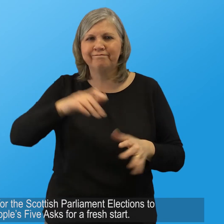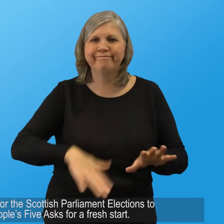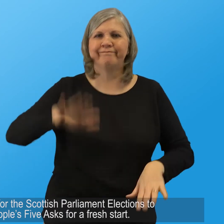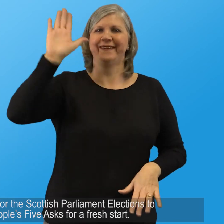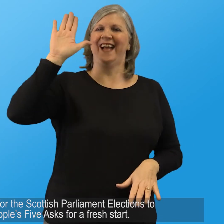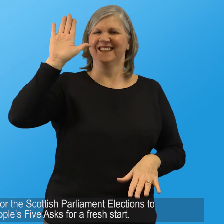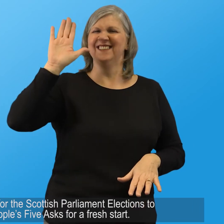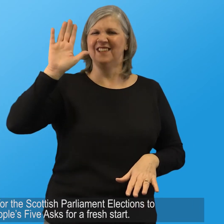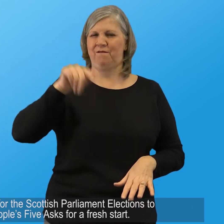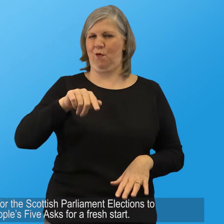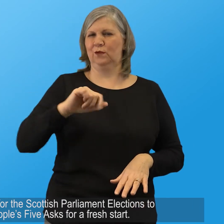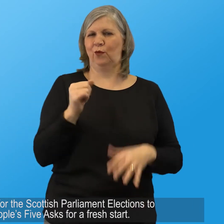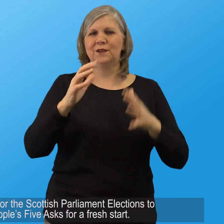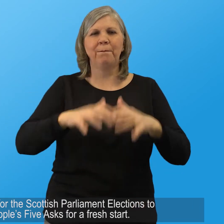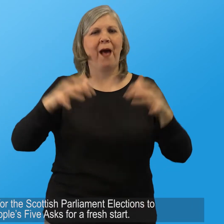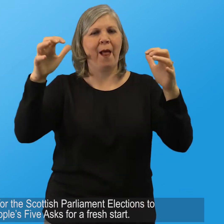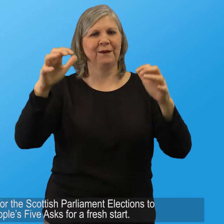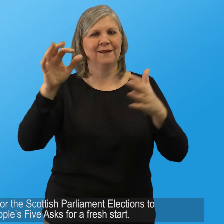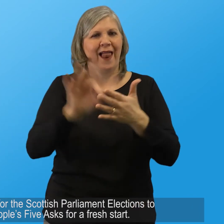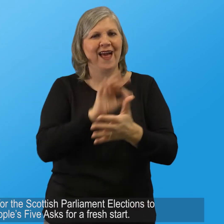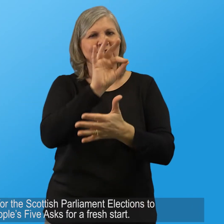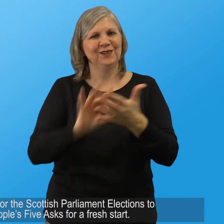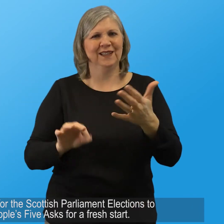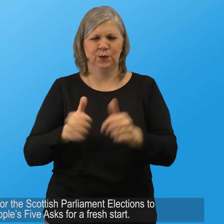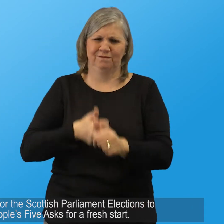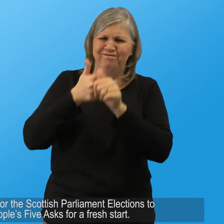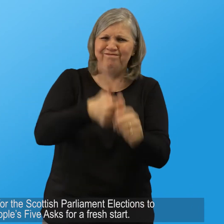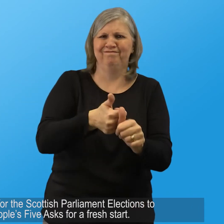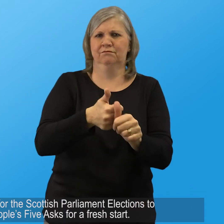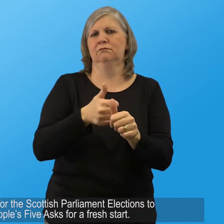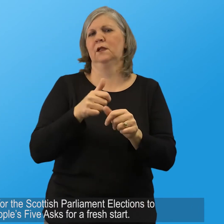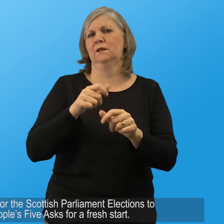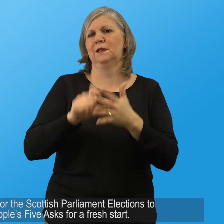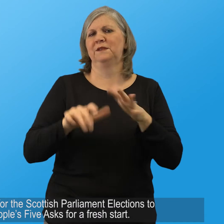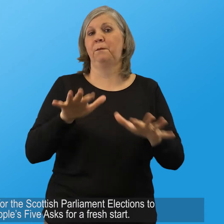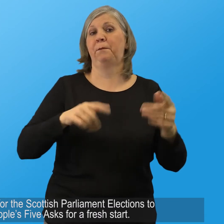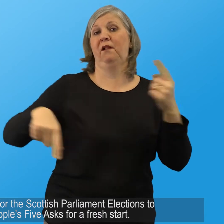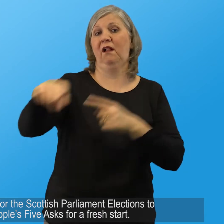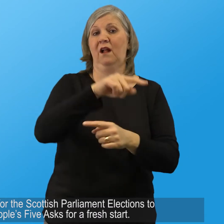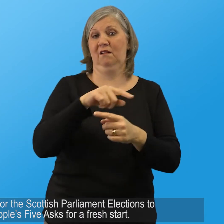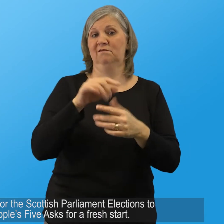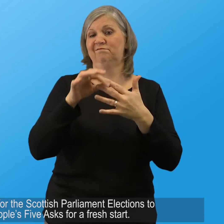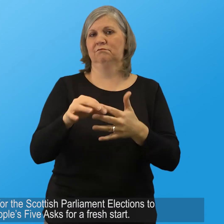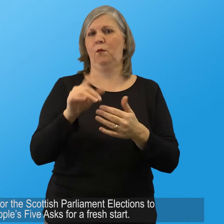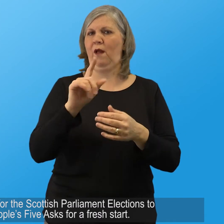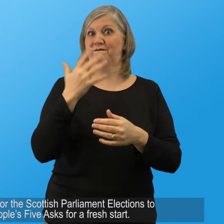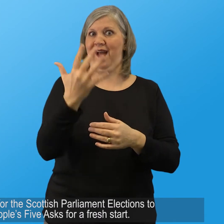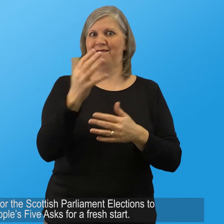We urge all candidates for the Scottish Parliament elections to back disabled people's 5 asks for a fresh